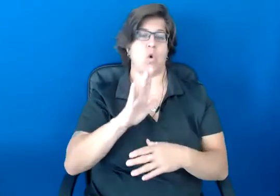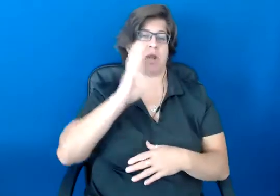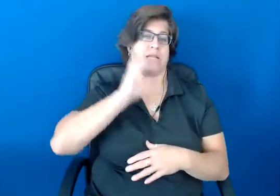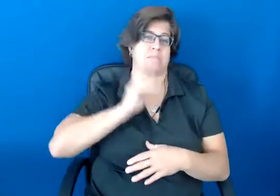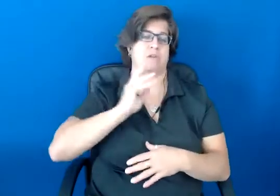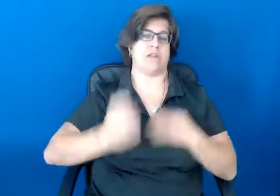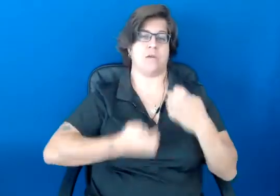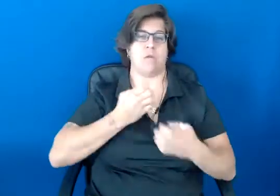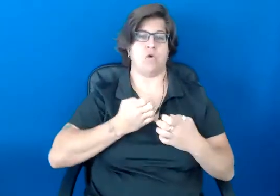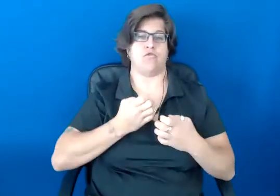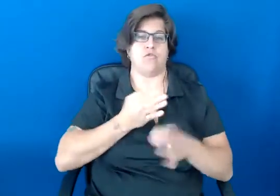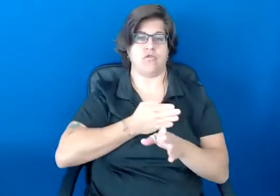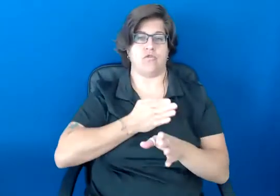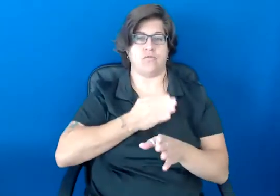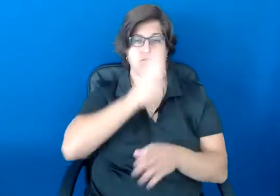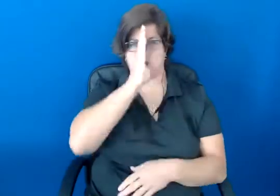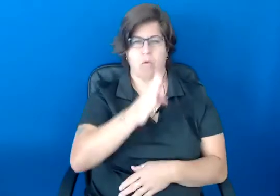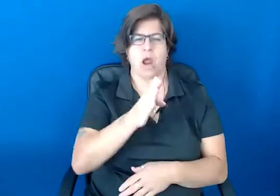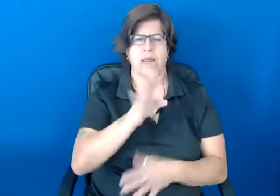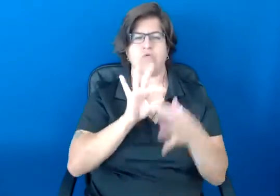heard so far from Polly,